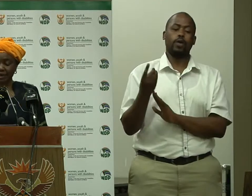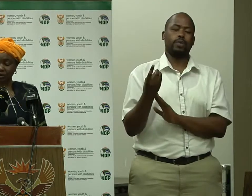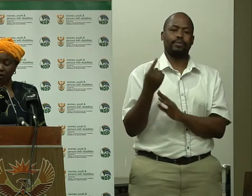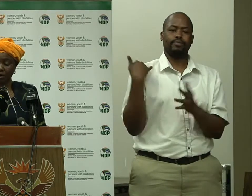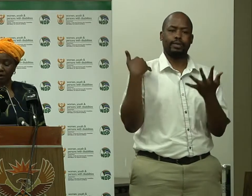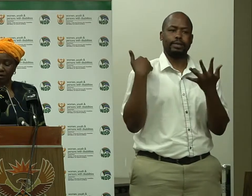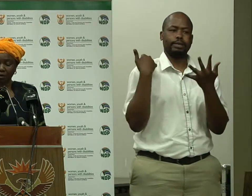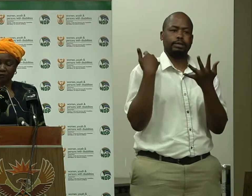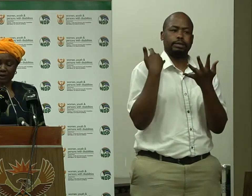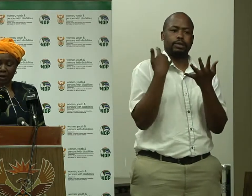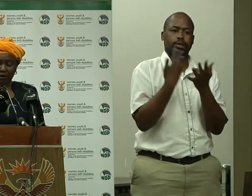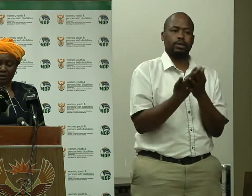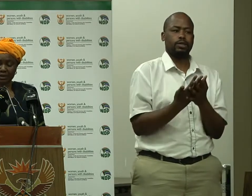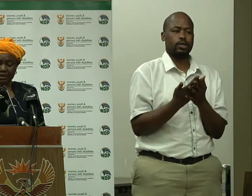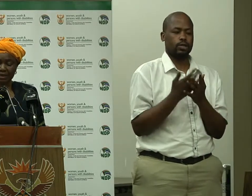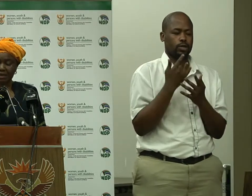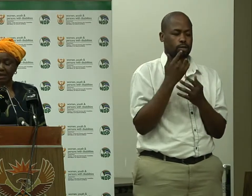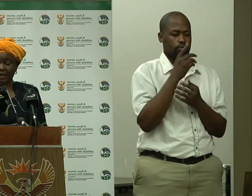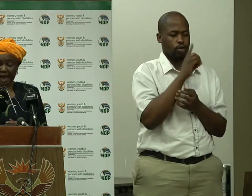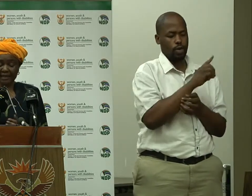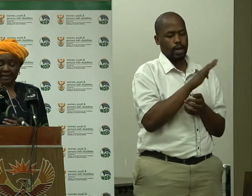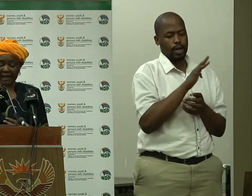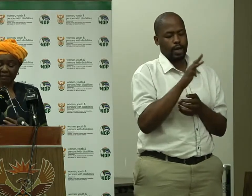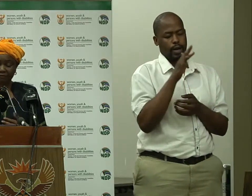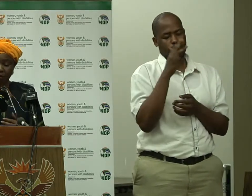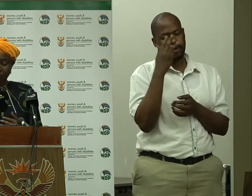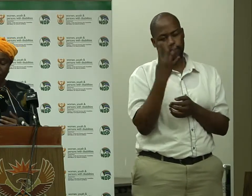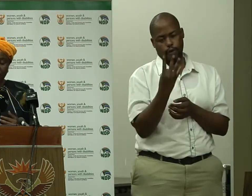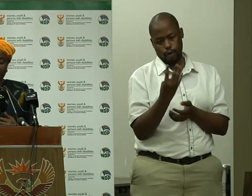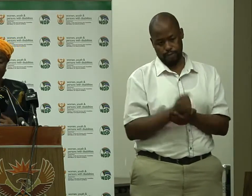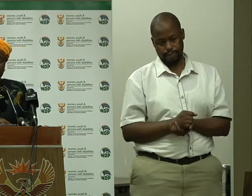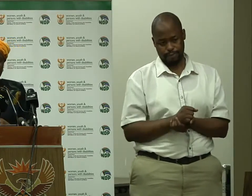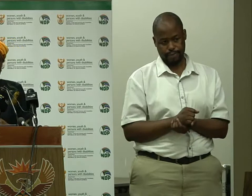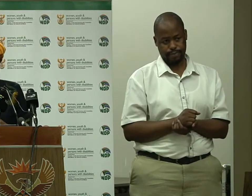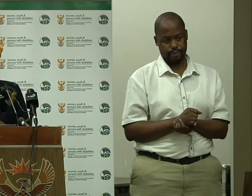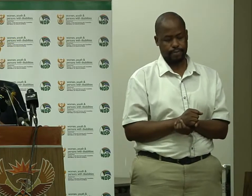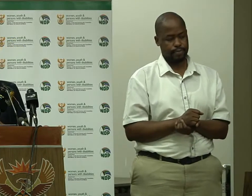since the dawn of democracy in 1994,